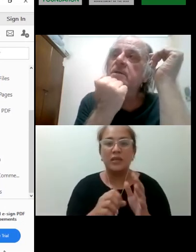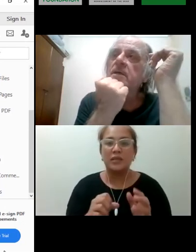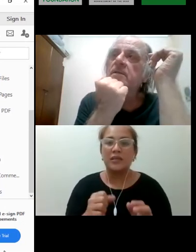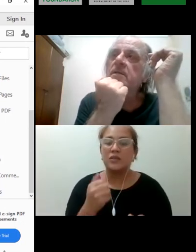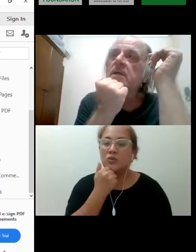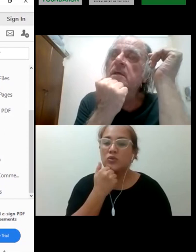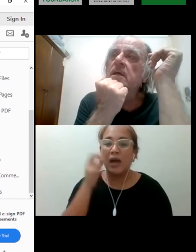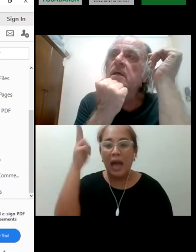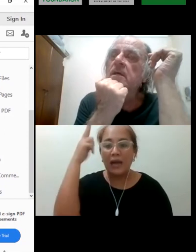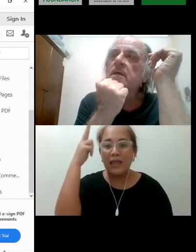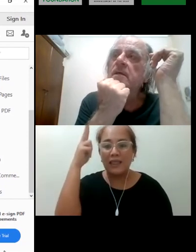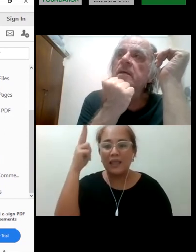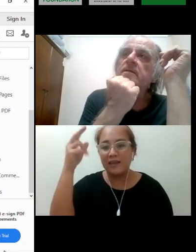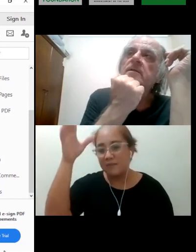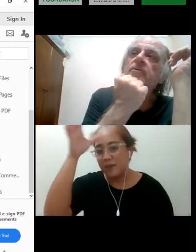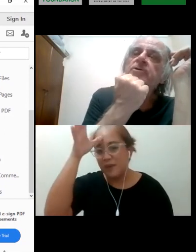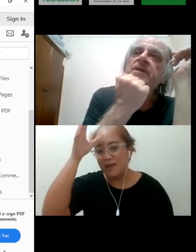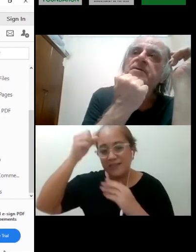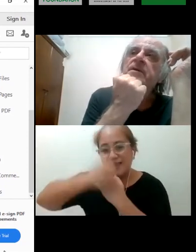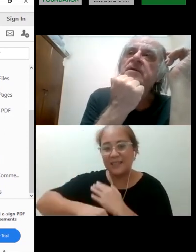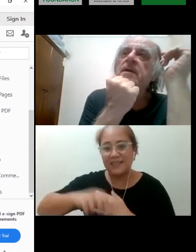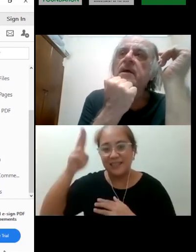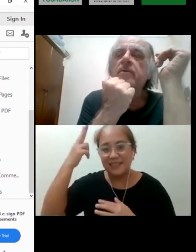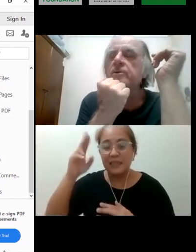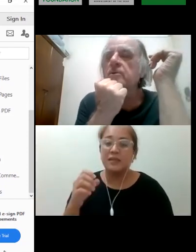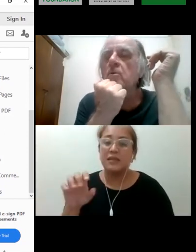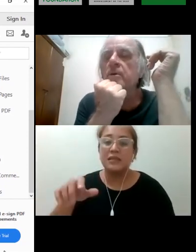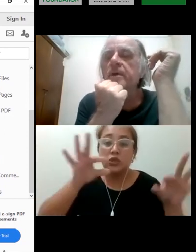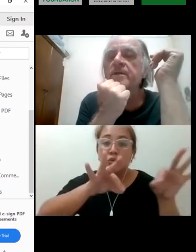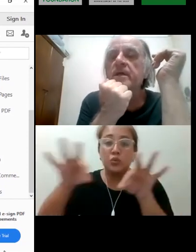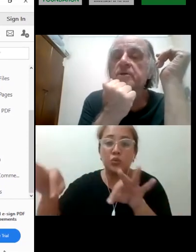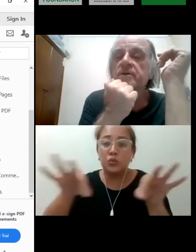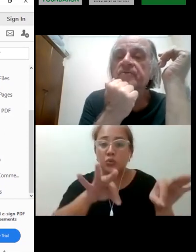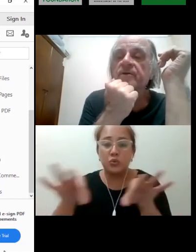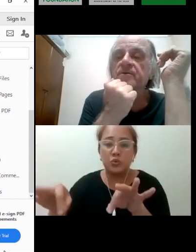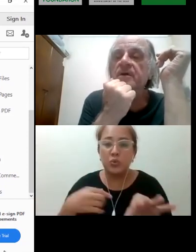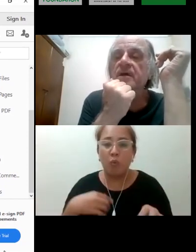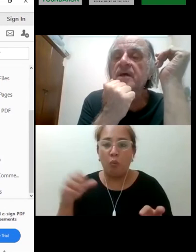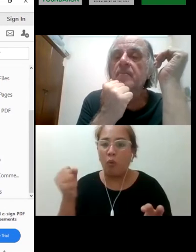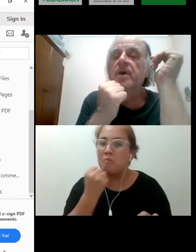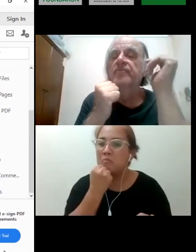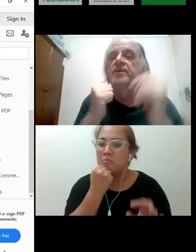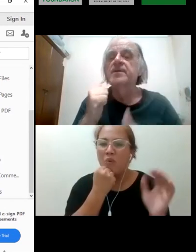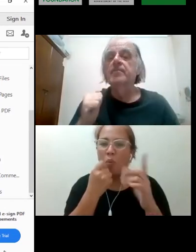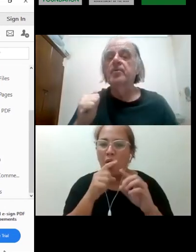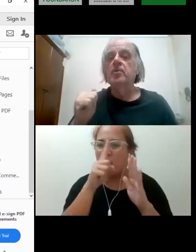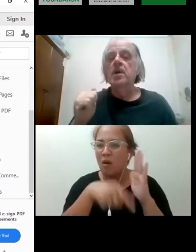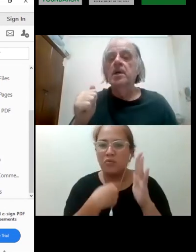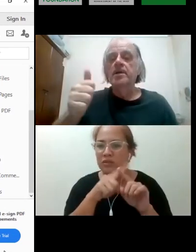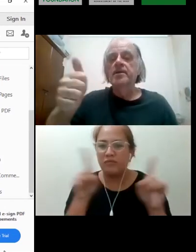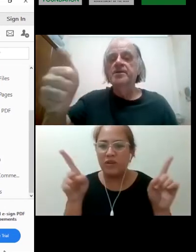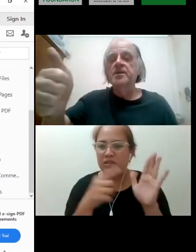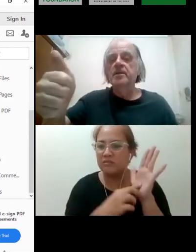this sign, in Ho Chi Minh City Sign Language, no orientation difference. But for